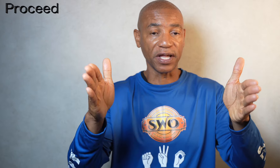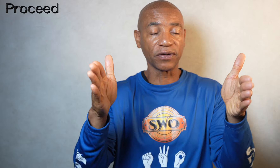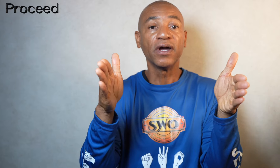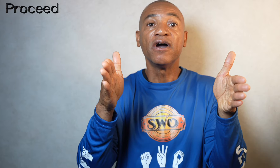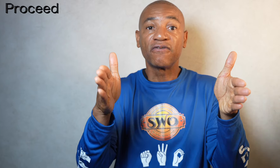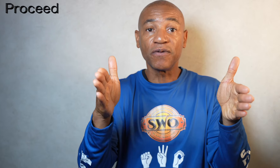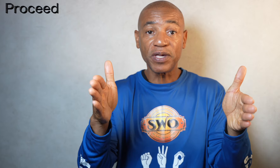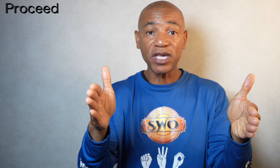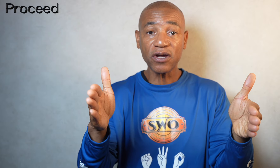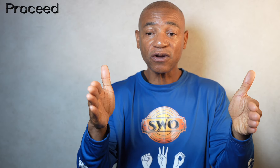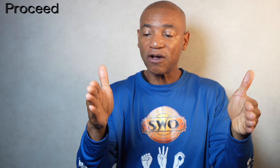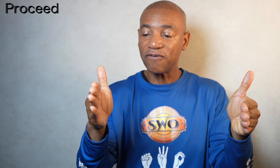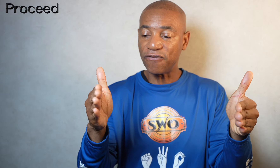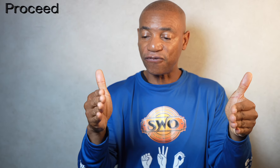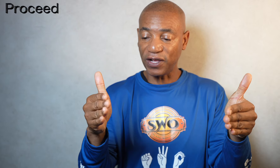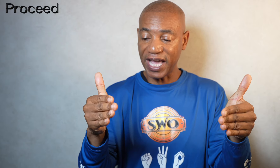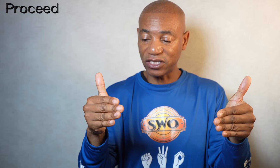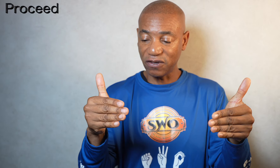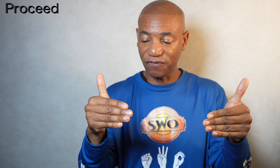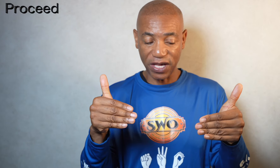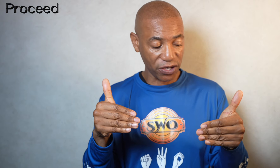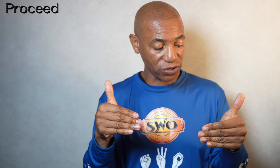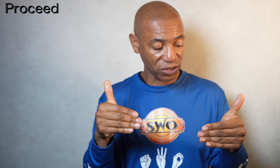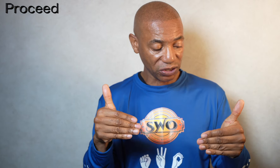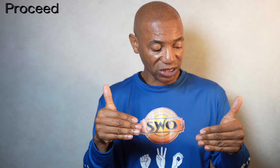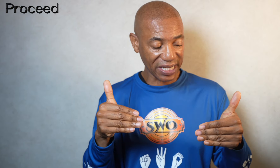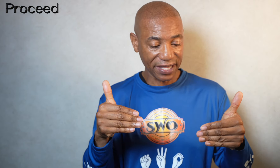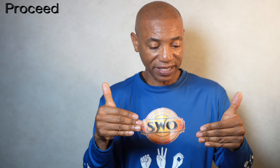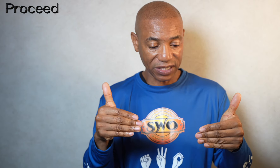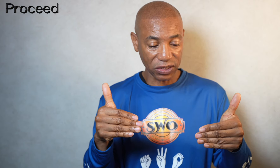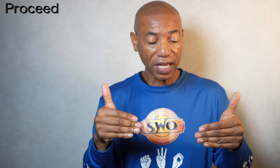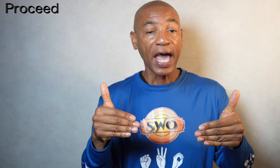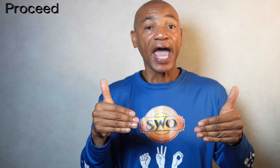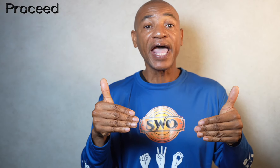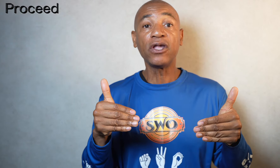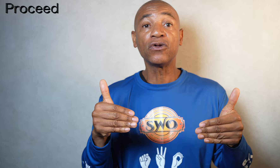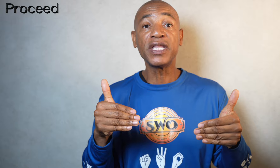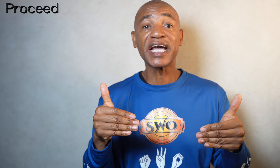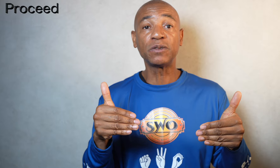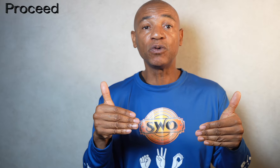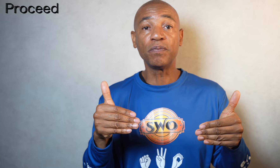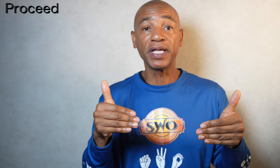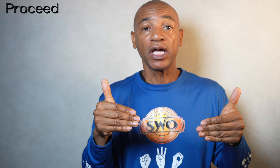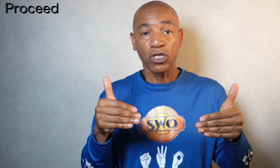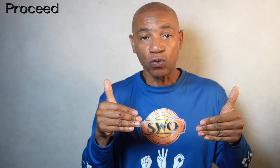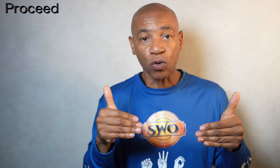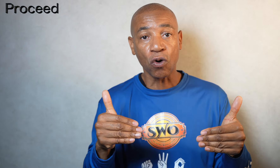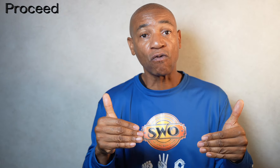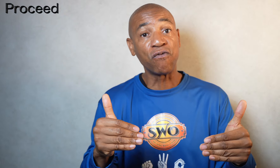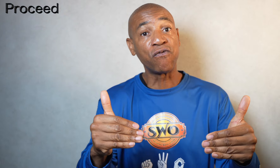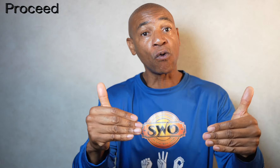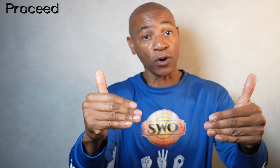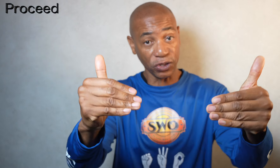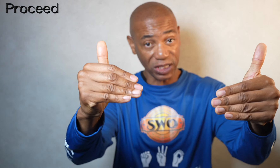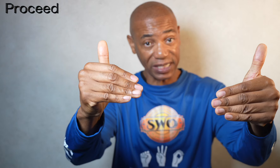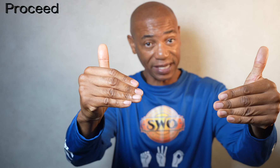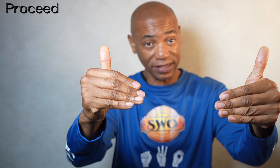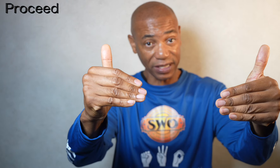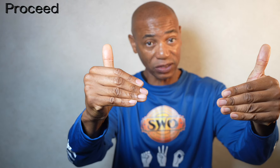another. From here, flex the fingers, just like this. And your next movement, you will go forward, just like this. Let